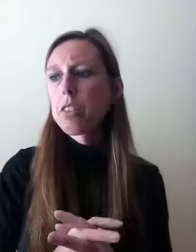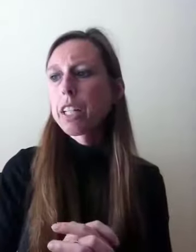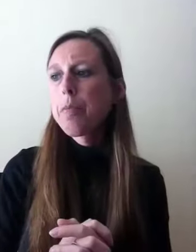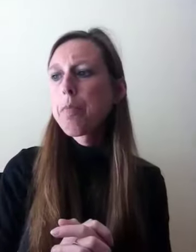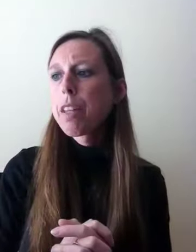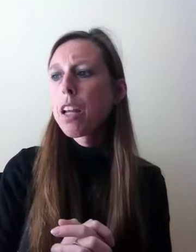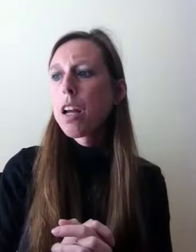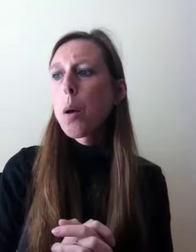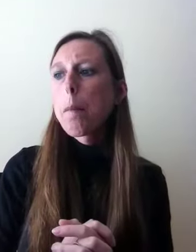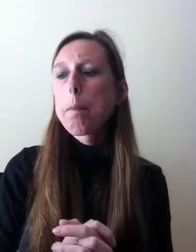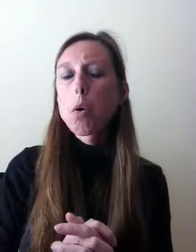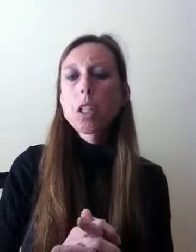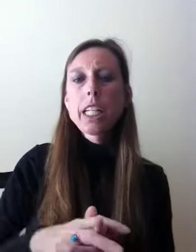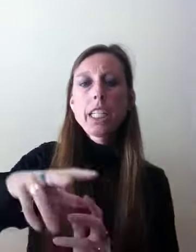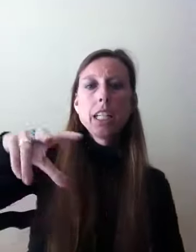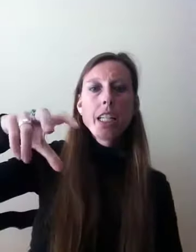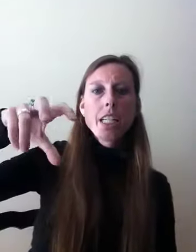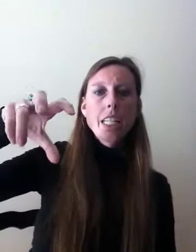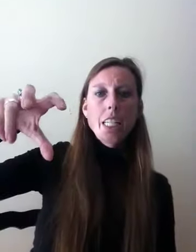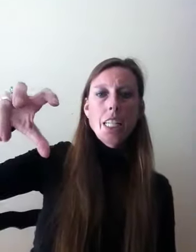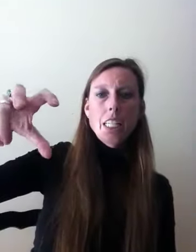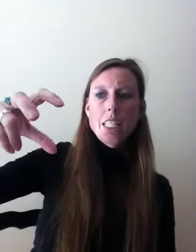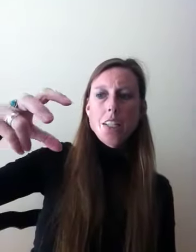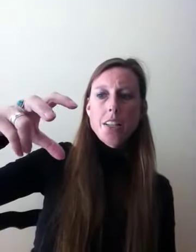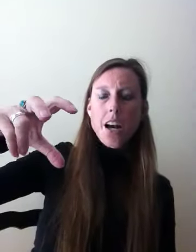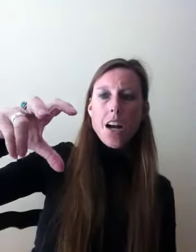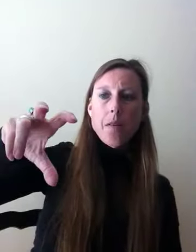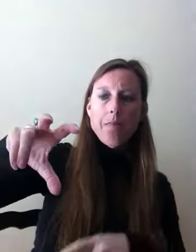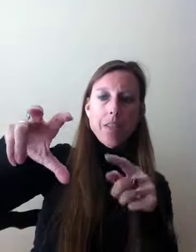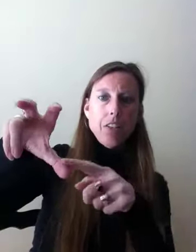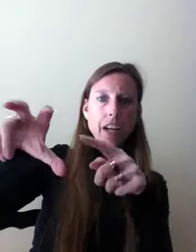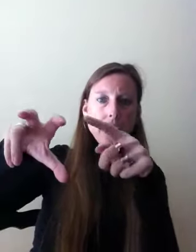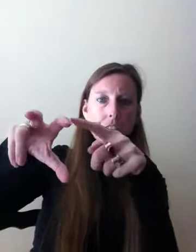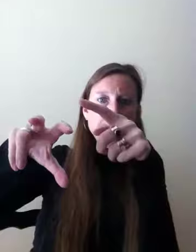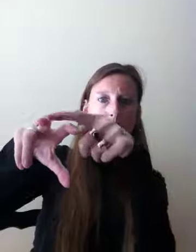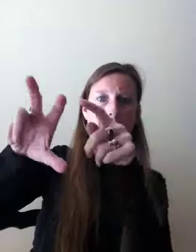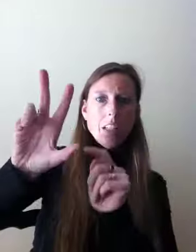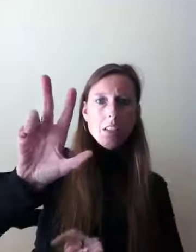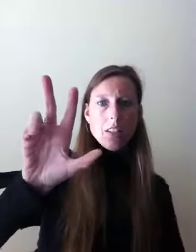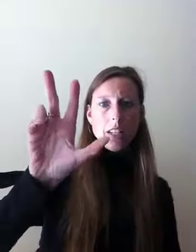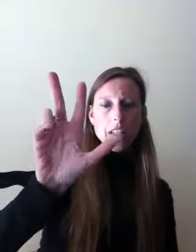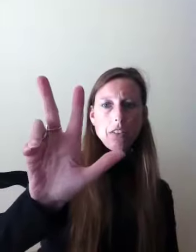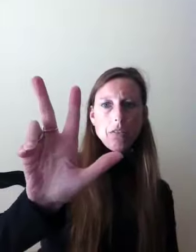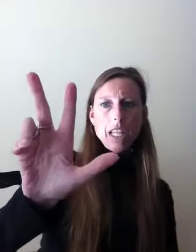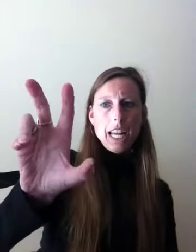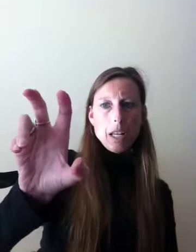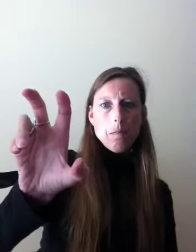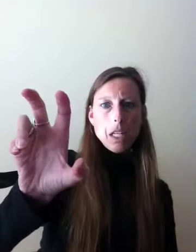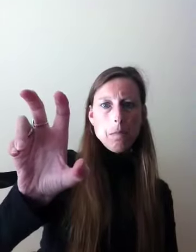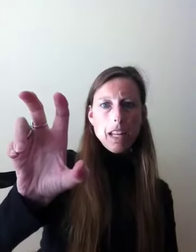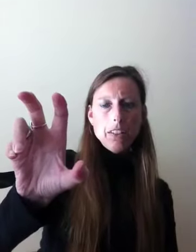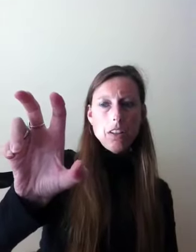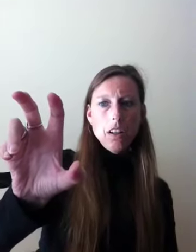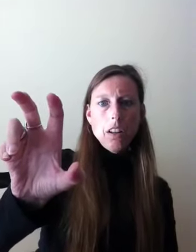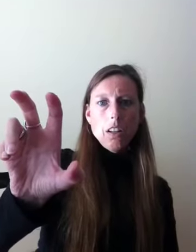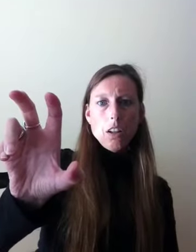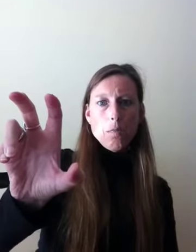self-explanatory. Bowling is, you've got your 3 fingers. It's like your 3 hand, but you bend